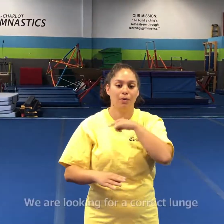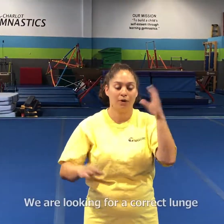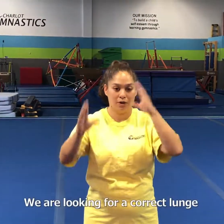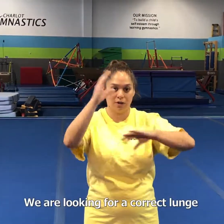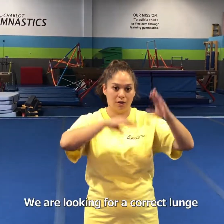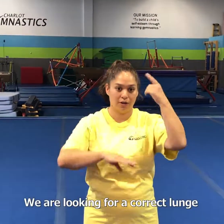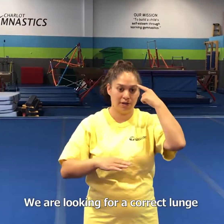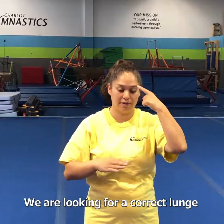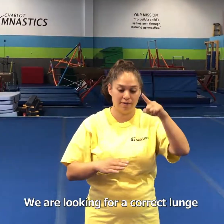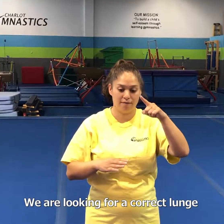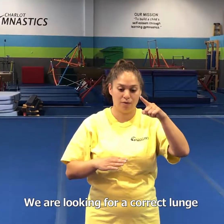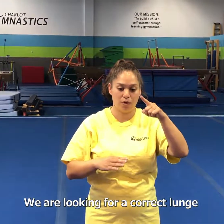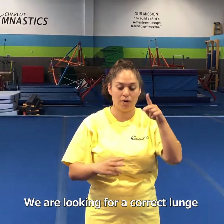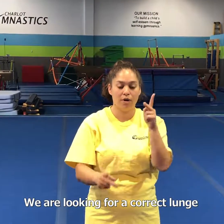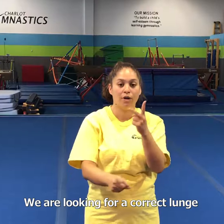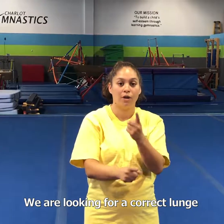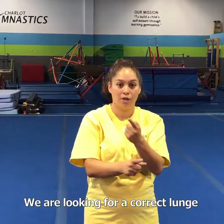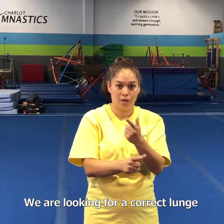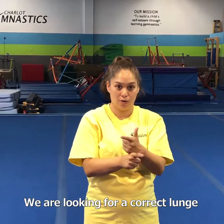We are looking for a correct lunge.